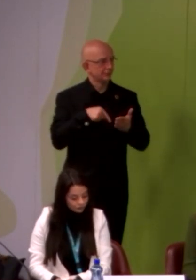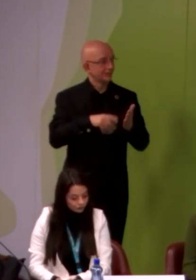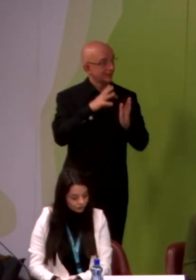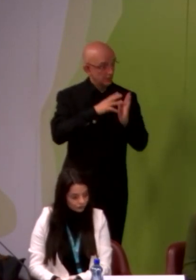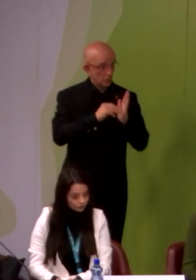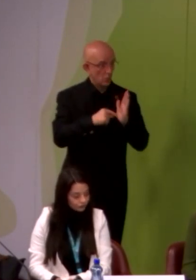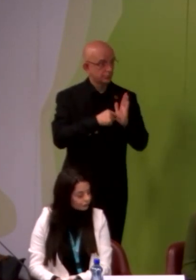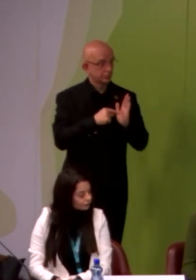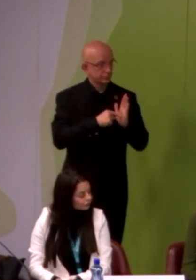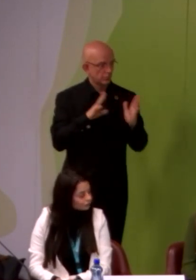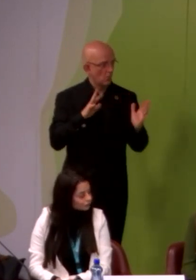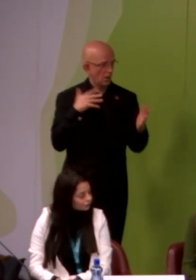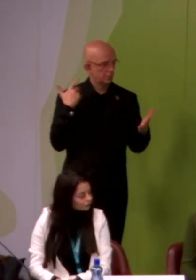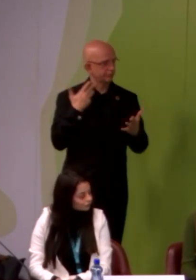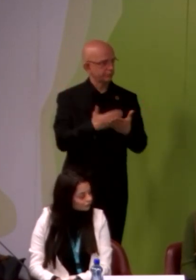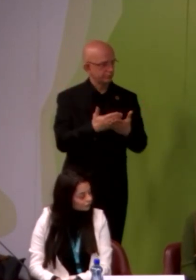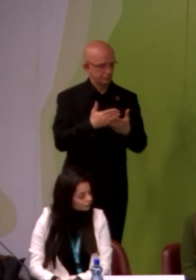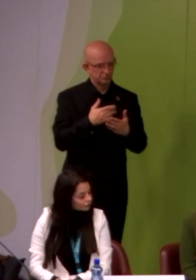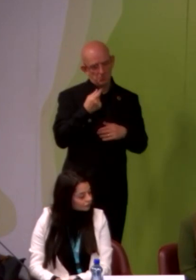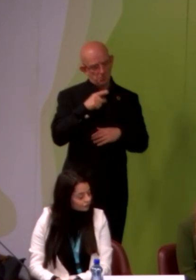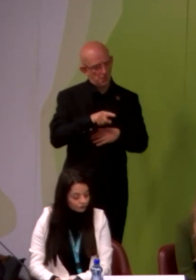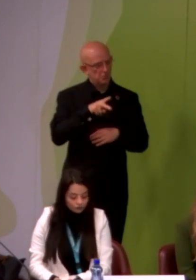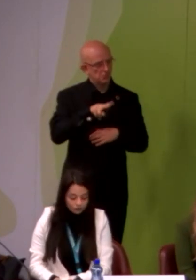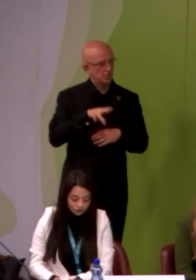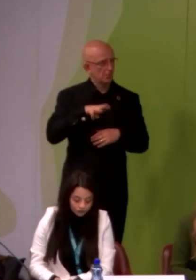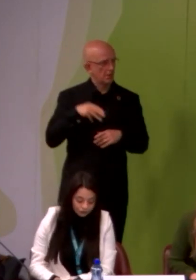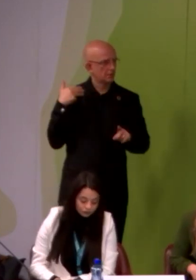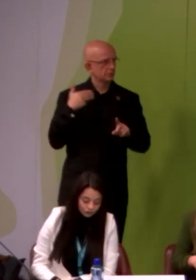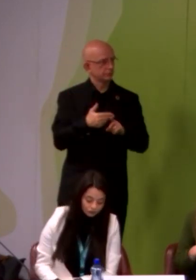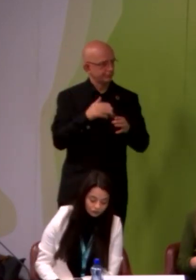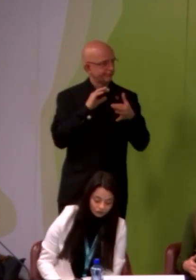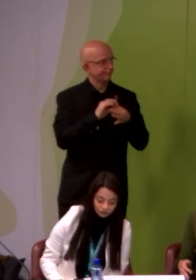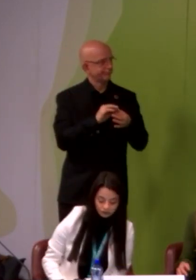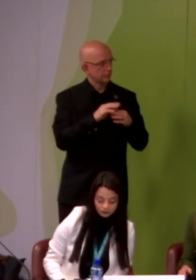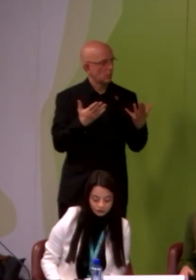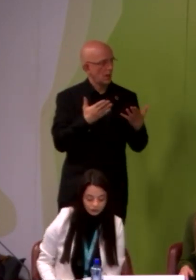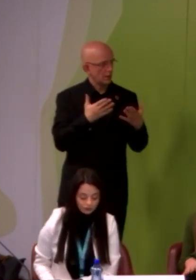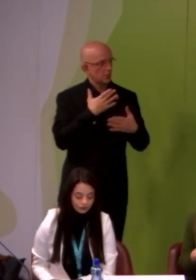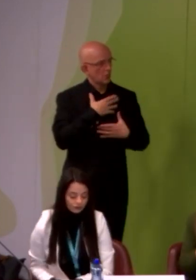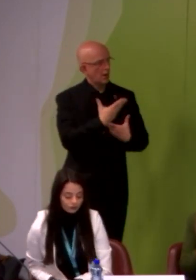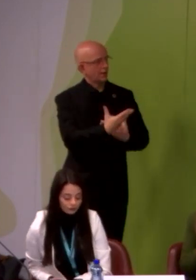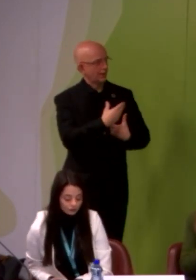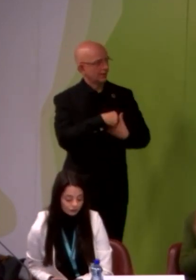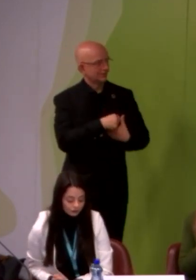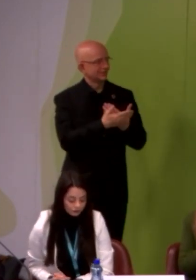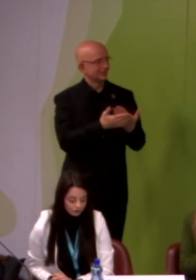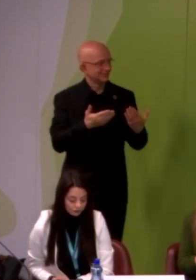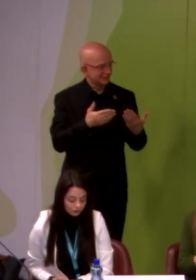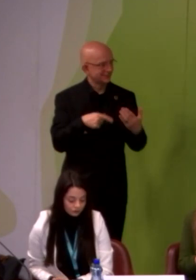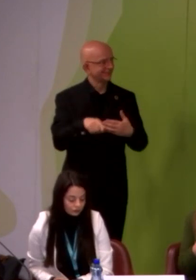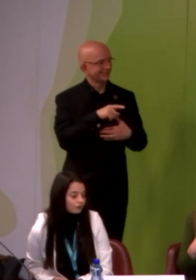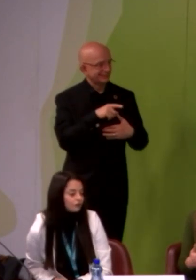which looked at the relationship between access to inclusive education and child protection risks, like